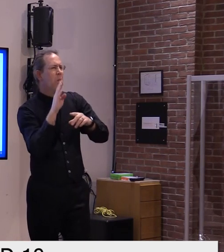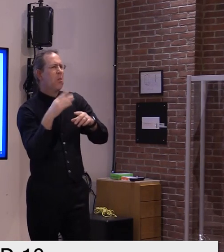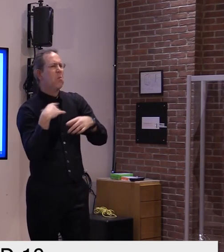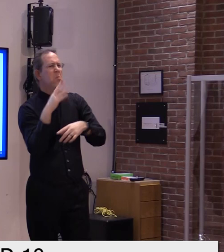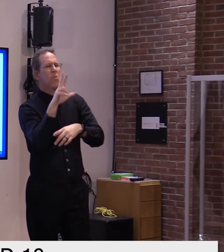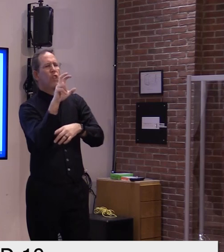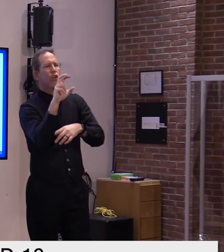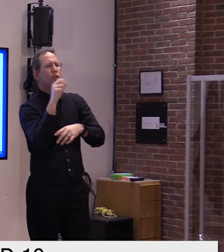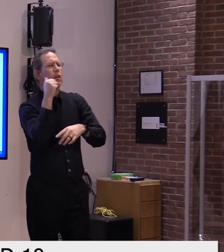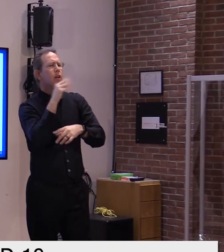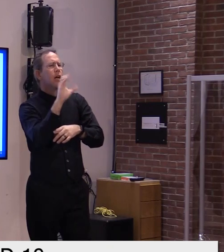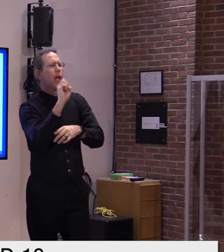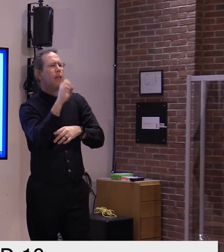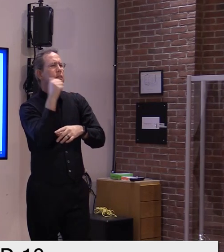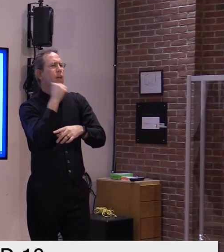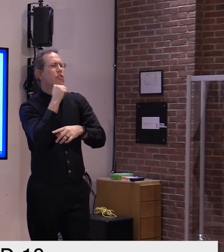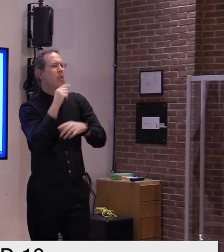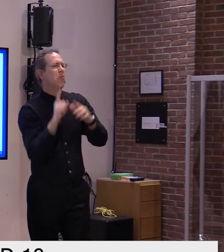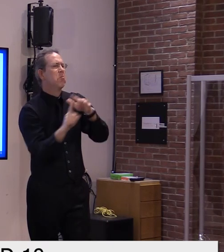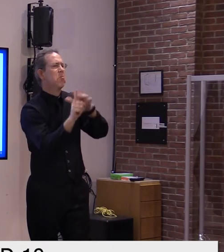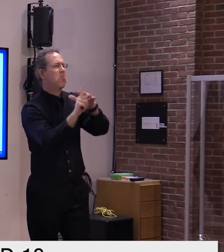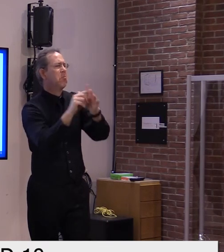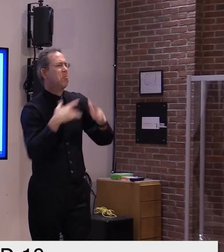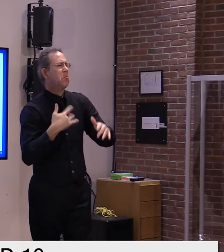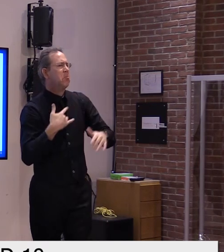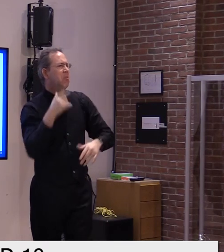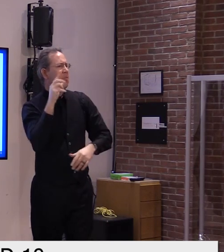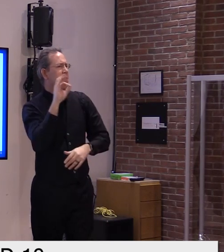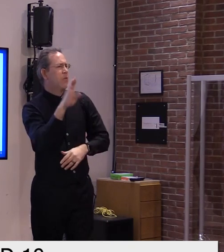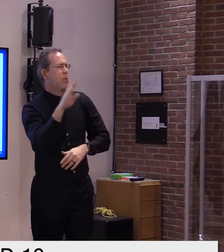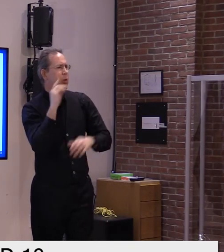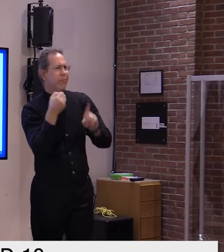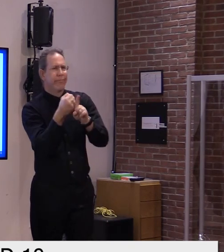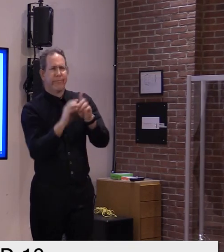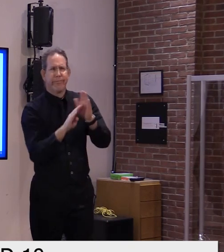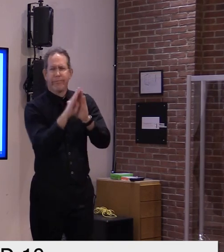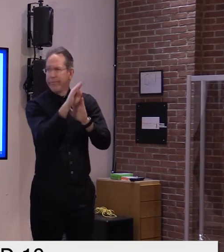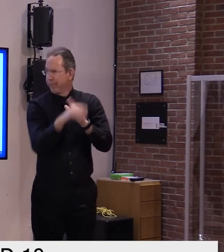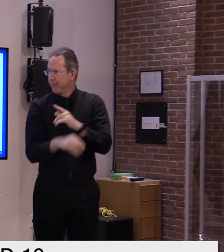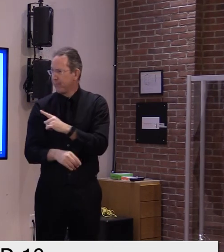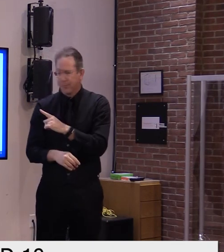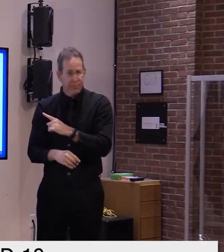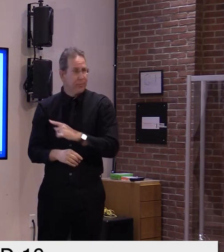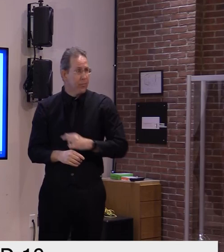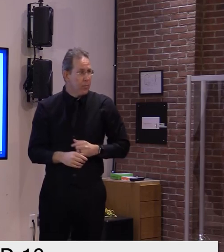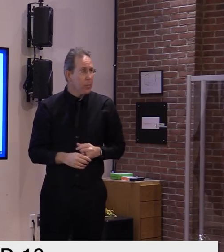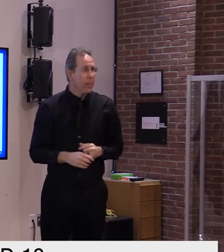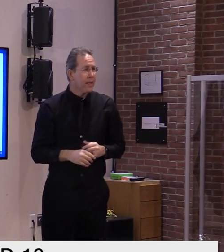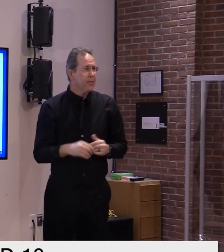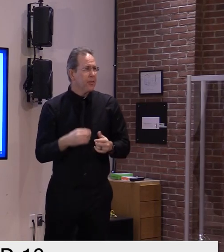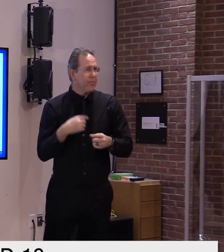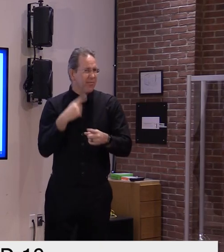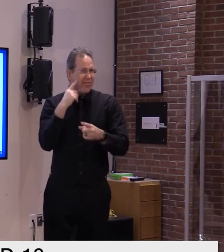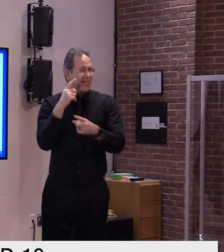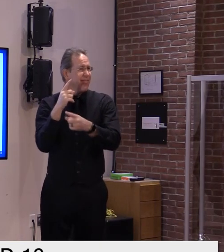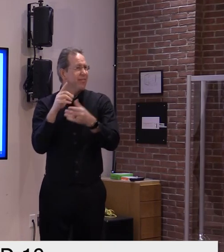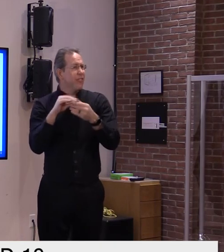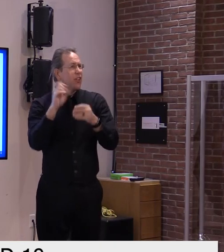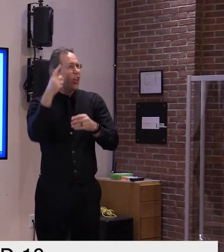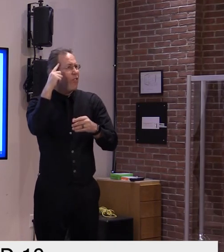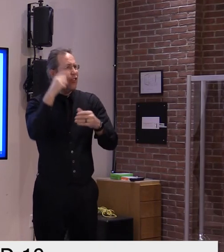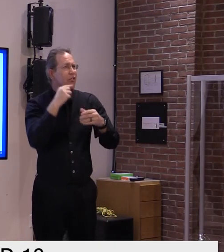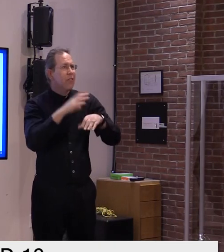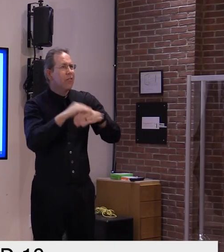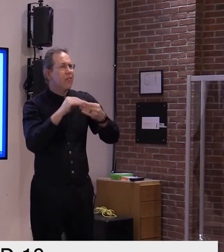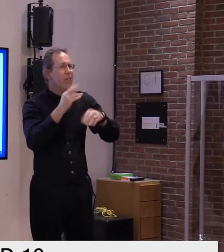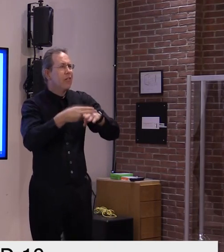average. But again, as we have emphasized many times before, and as the governor emphasized in his opening remarks, the decisions that we all